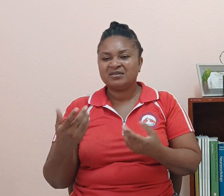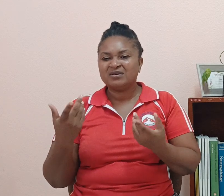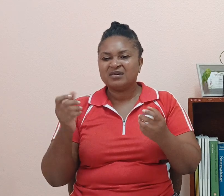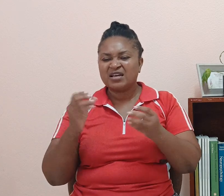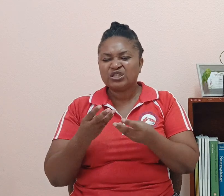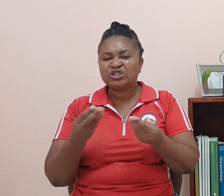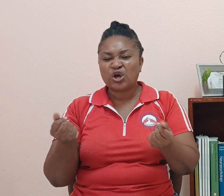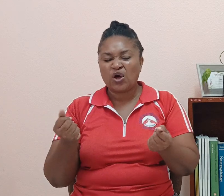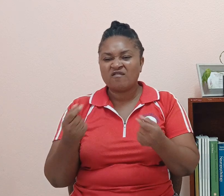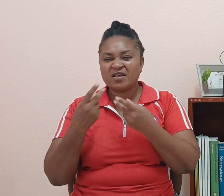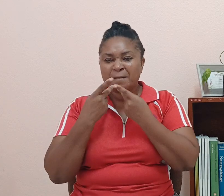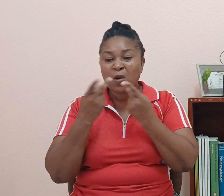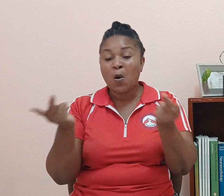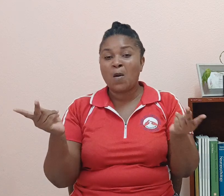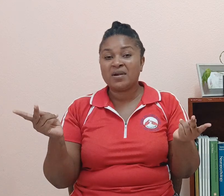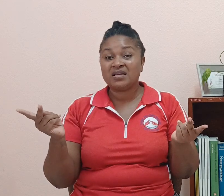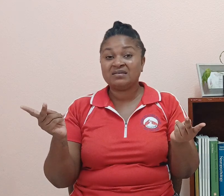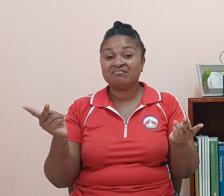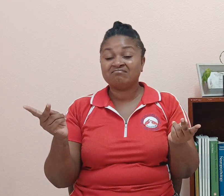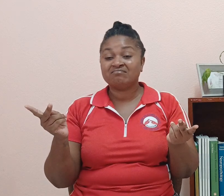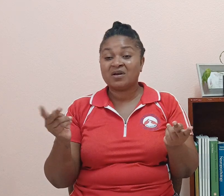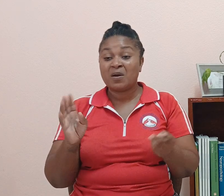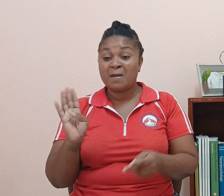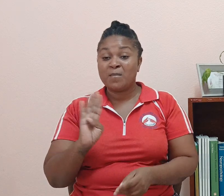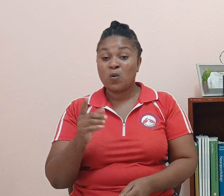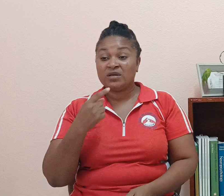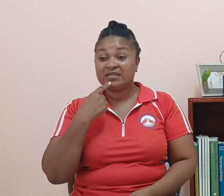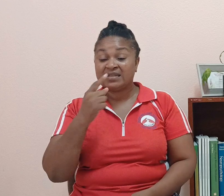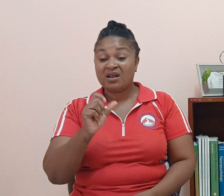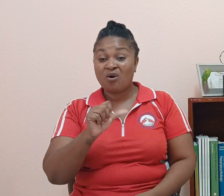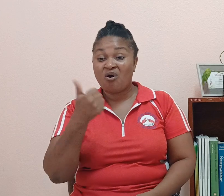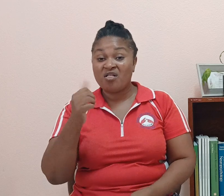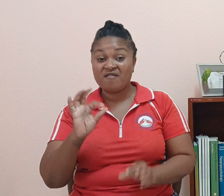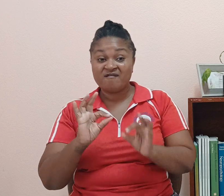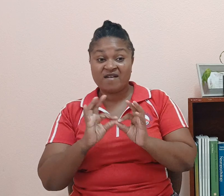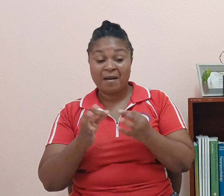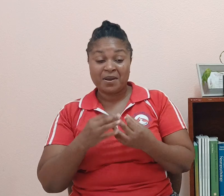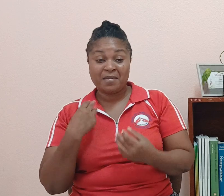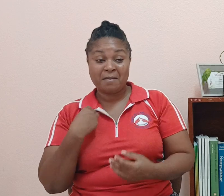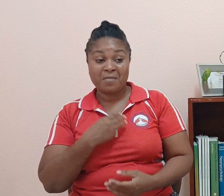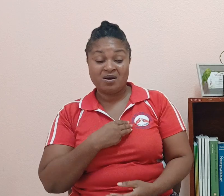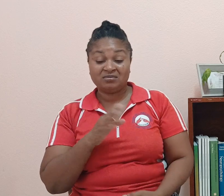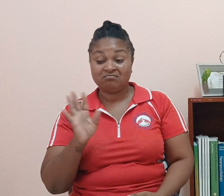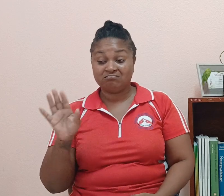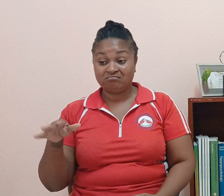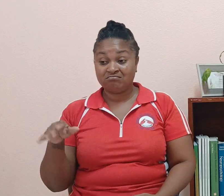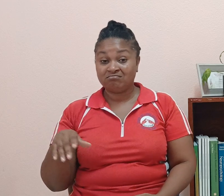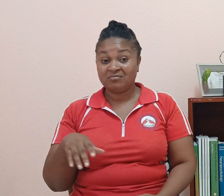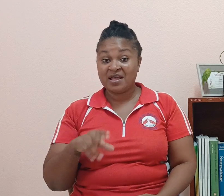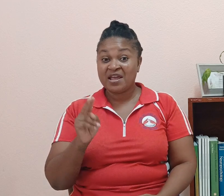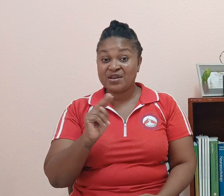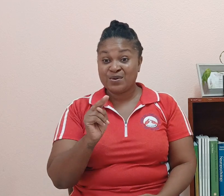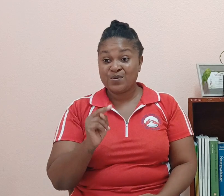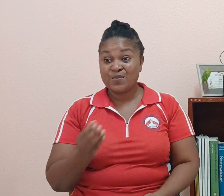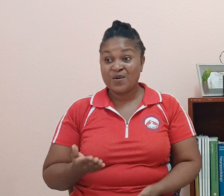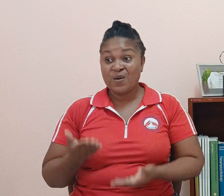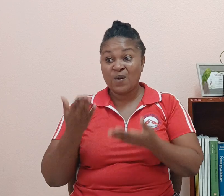He told their other relative that Naomi had offered to sell the piece of